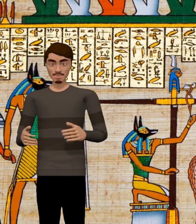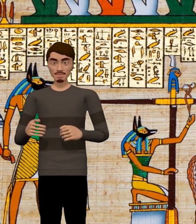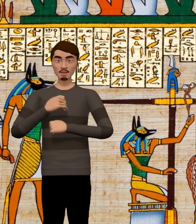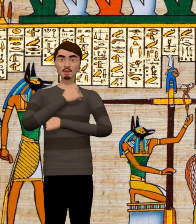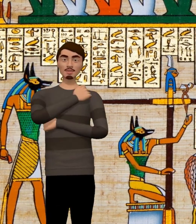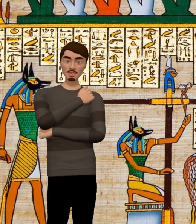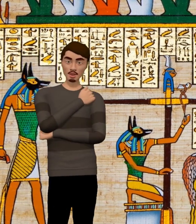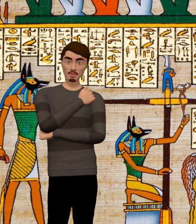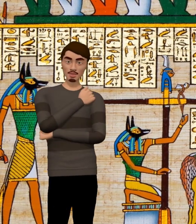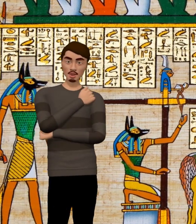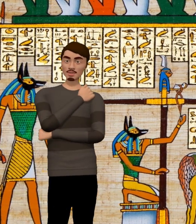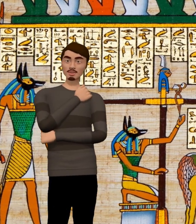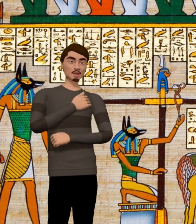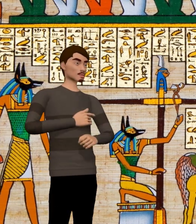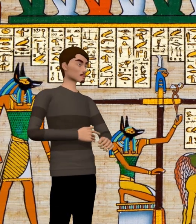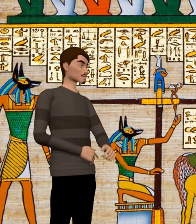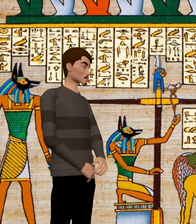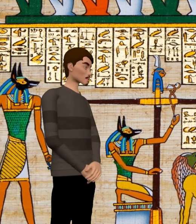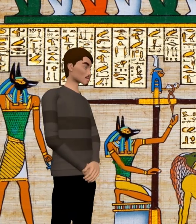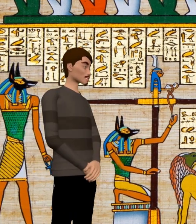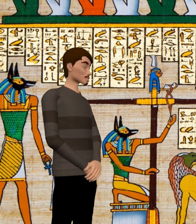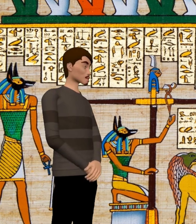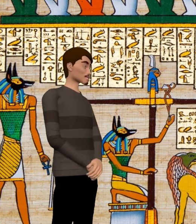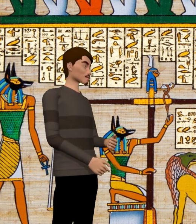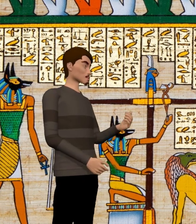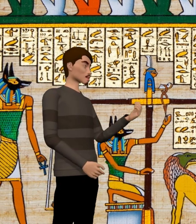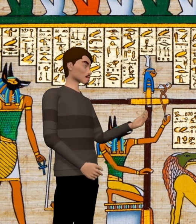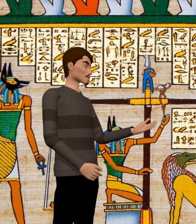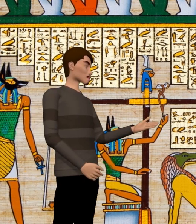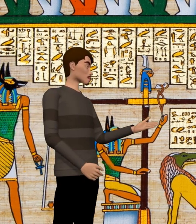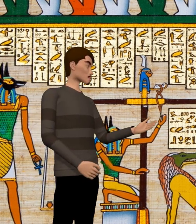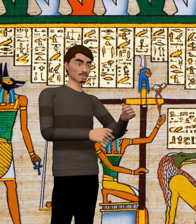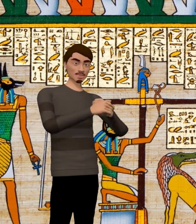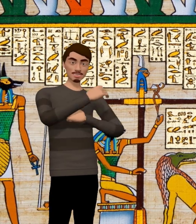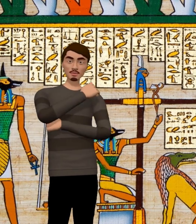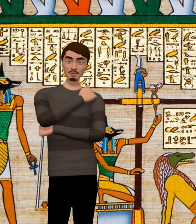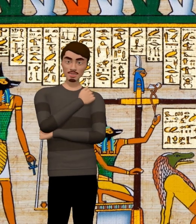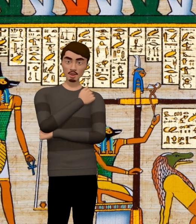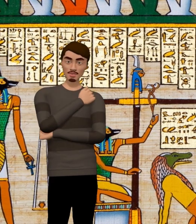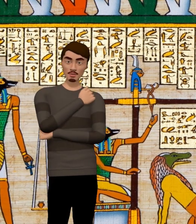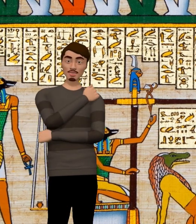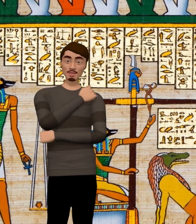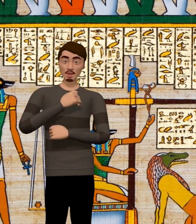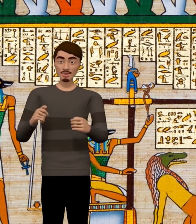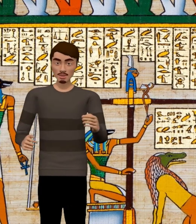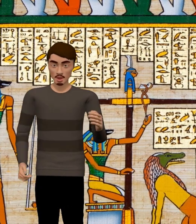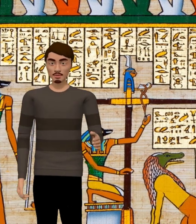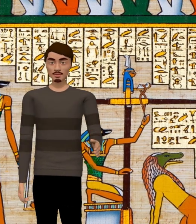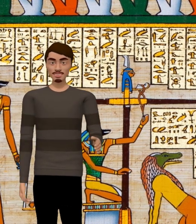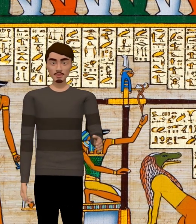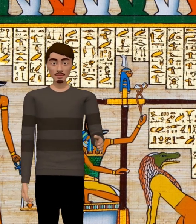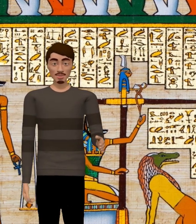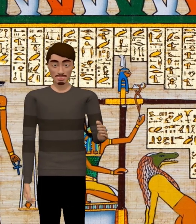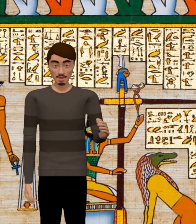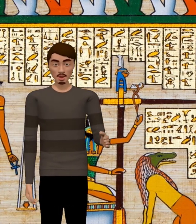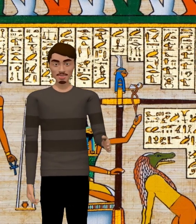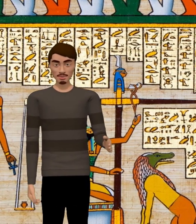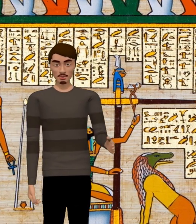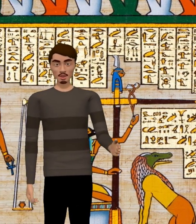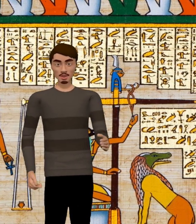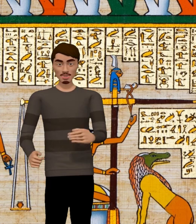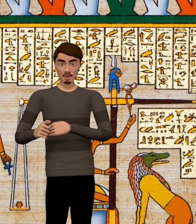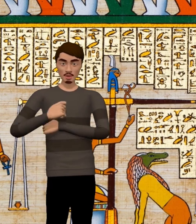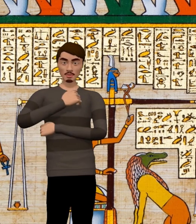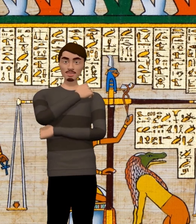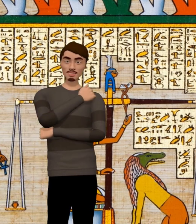and the 42 judges, began his declaration of innocence, consisting of a series of 42 statements, each of which was addressed